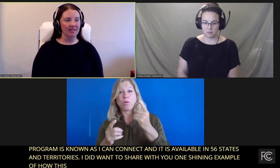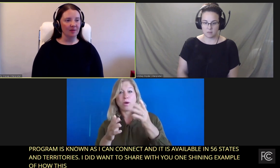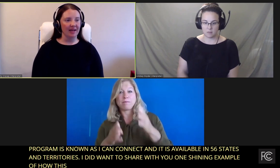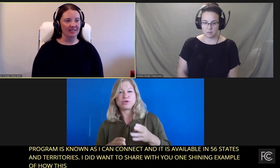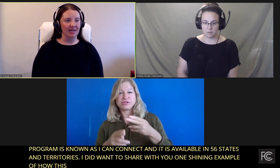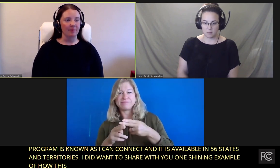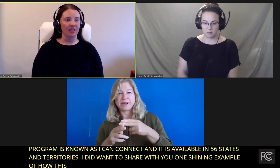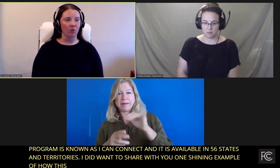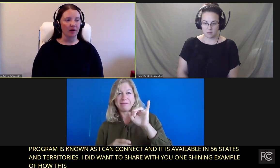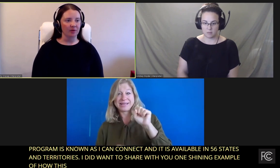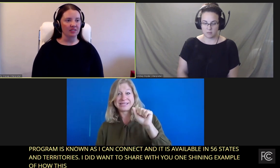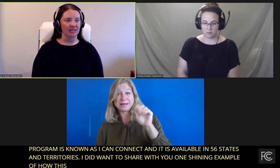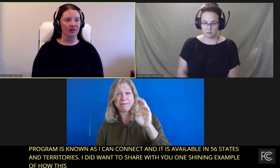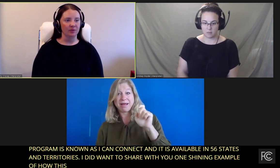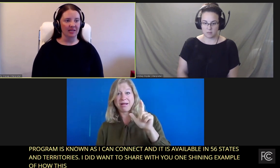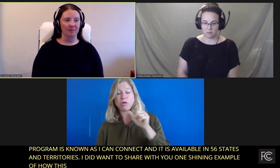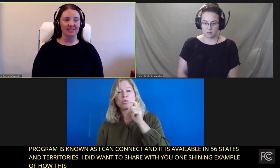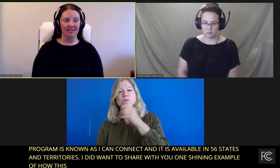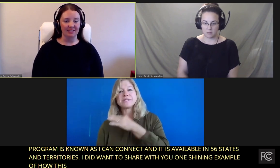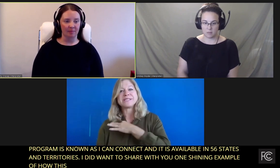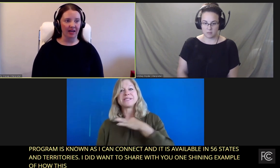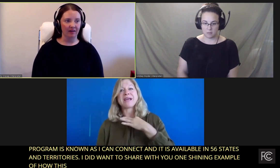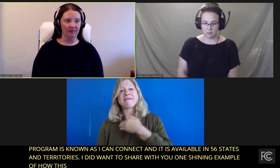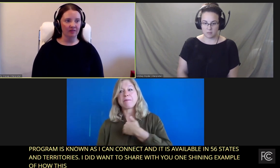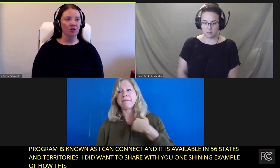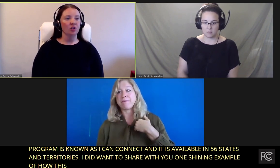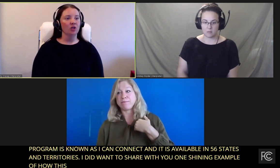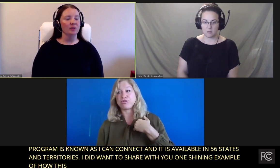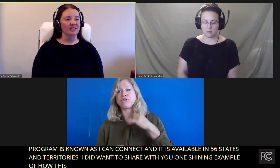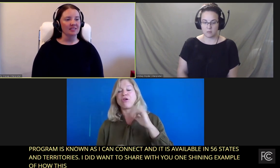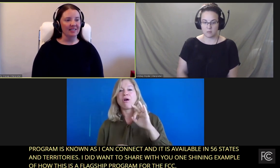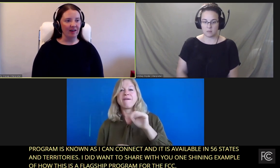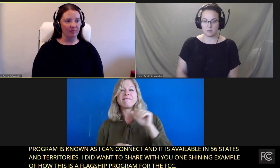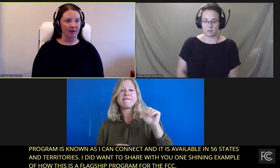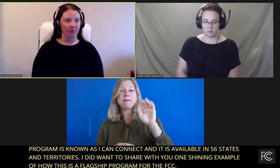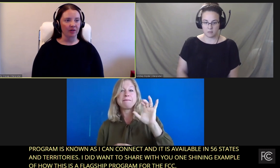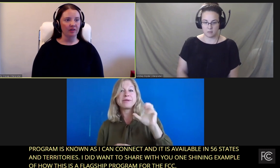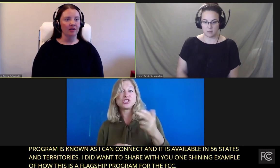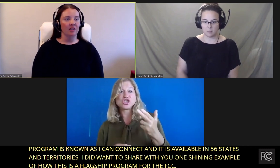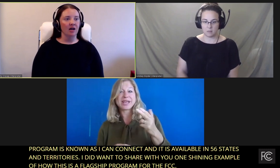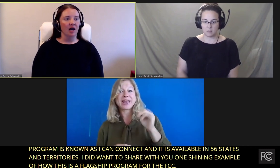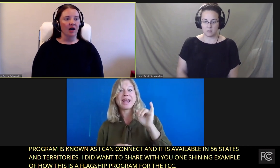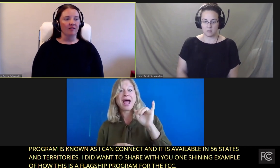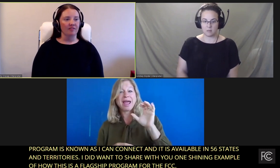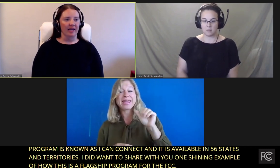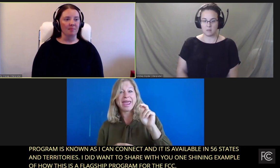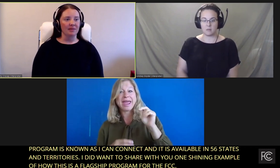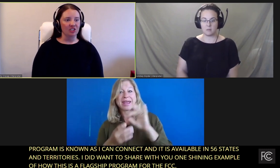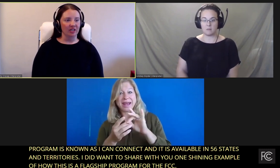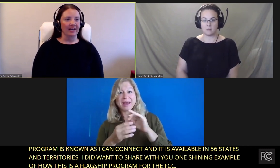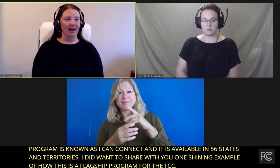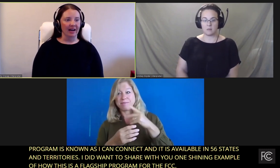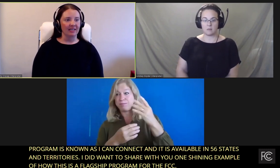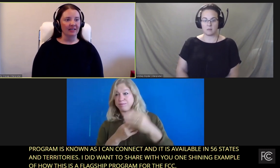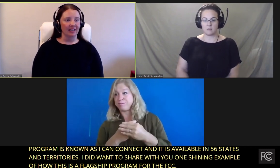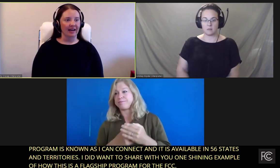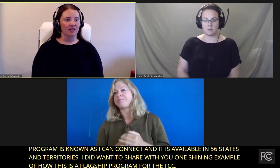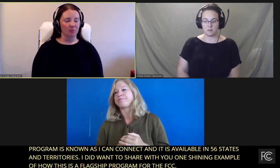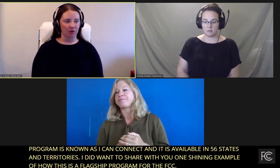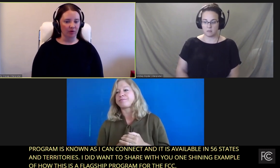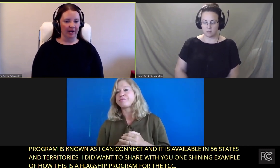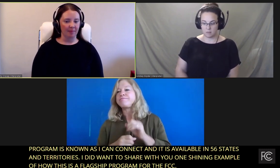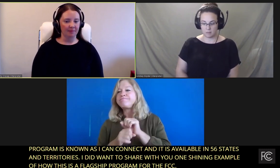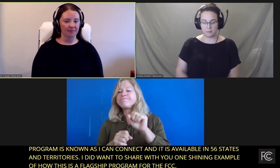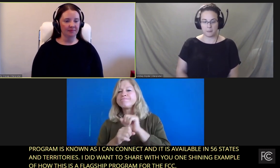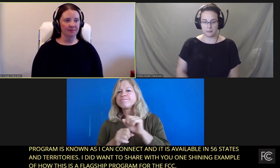During the pandemic, one person, whose name is Isabel, who is a staff member of a Michigan ICANN